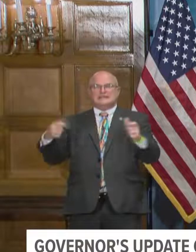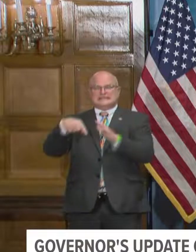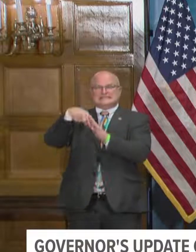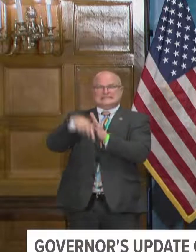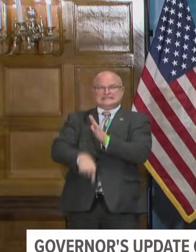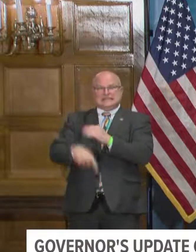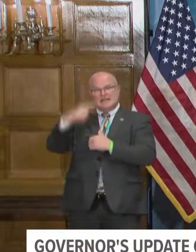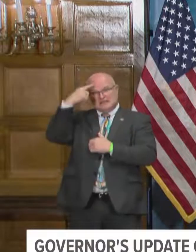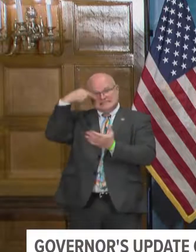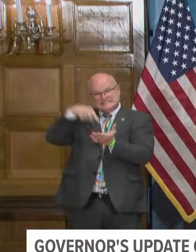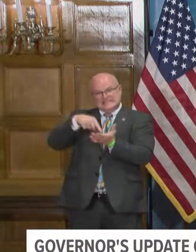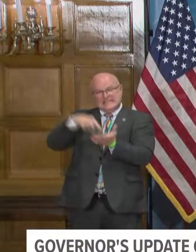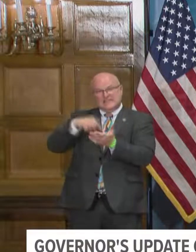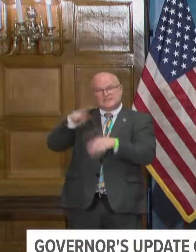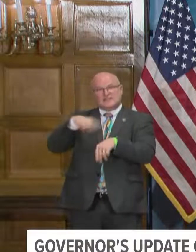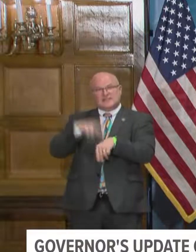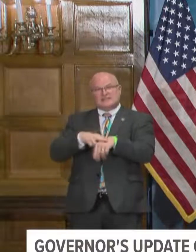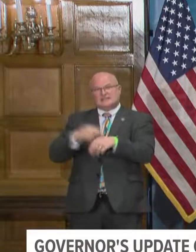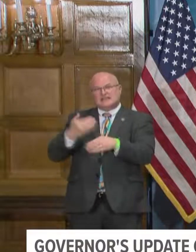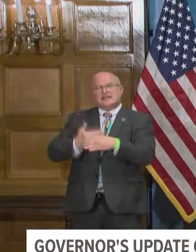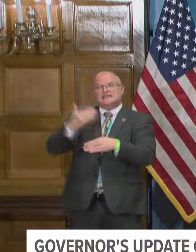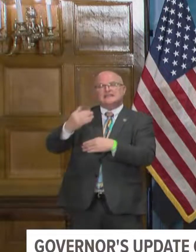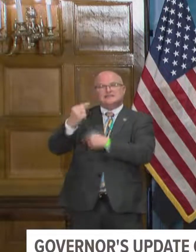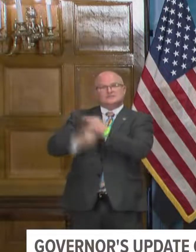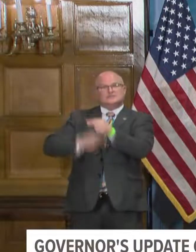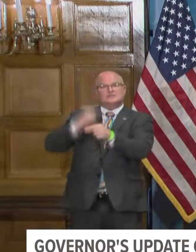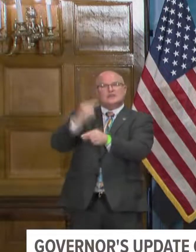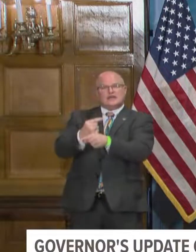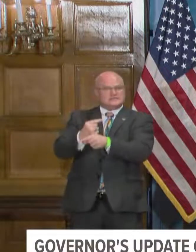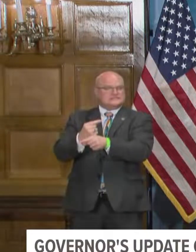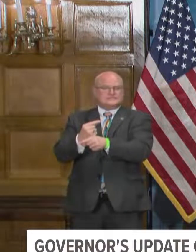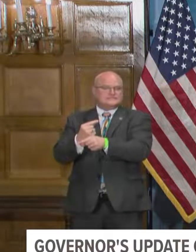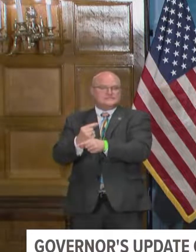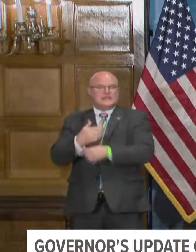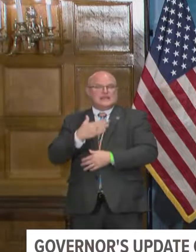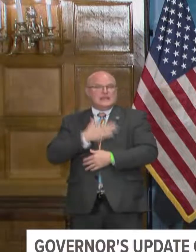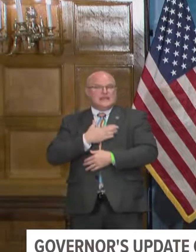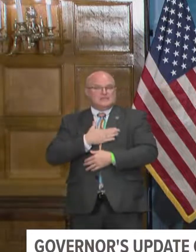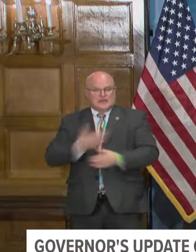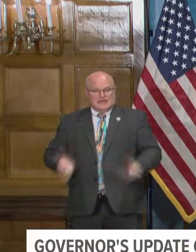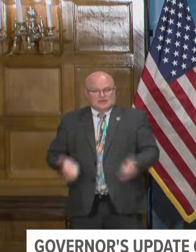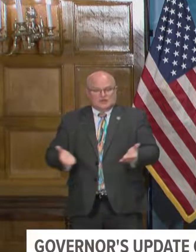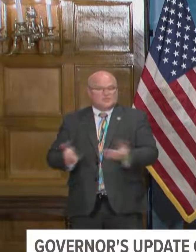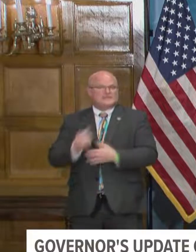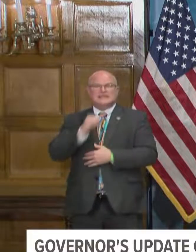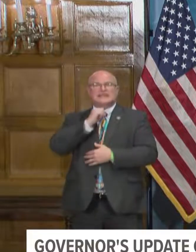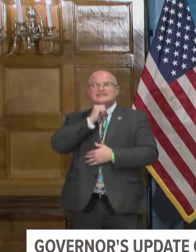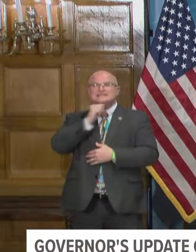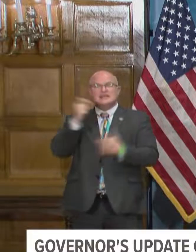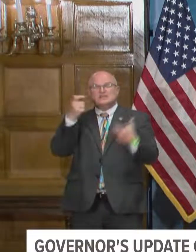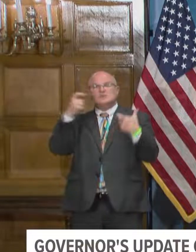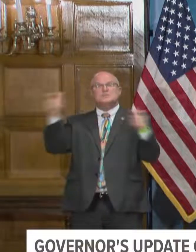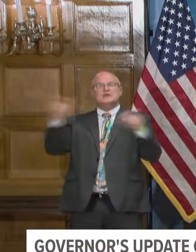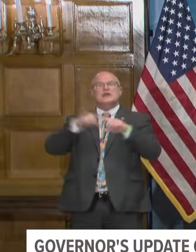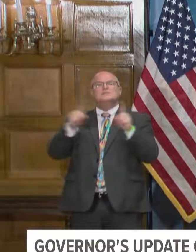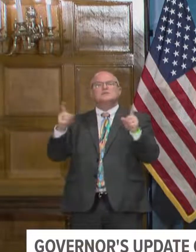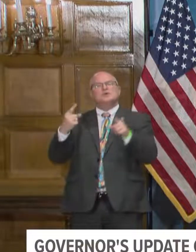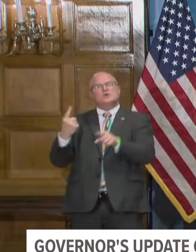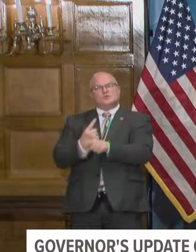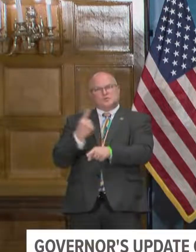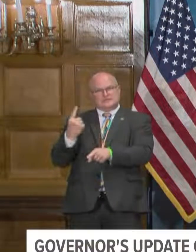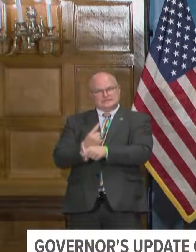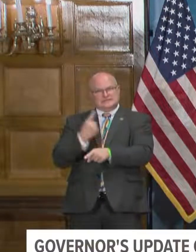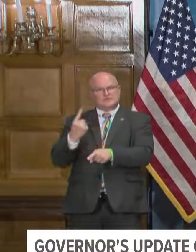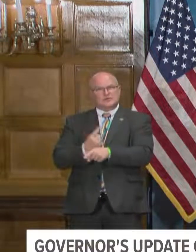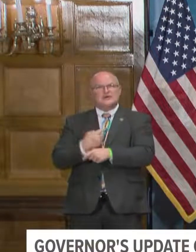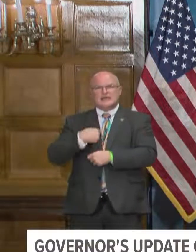for our nation and for the next generation. And my encouragement is not just go big, but go reasonable. And